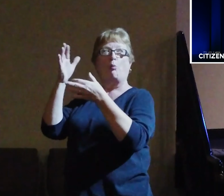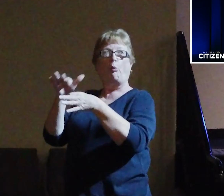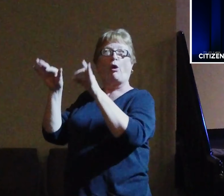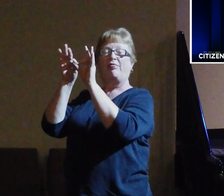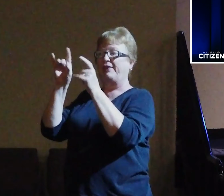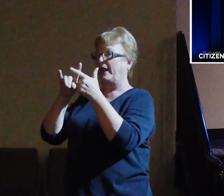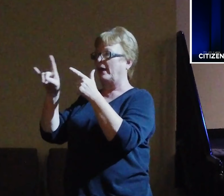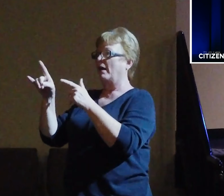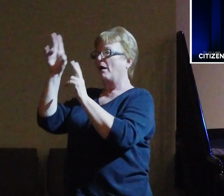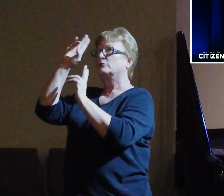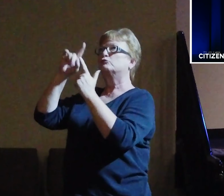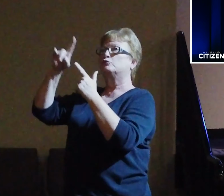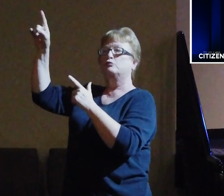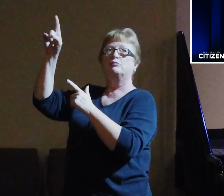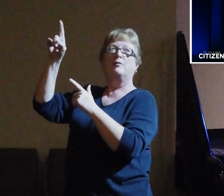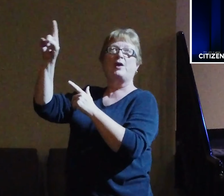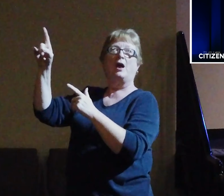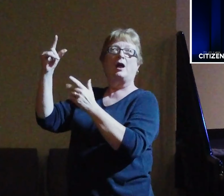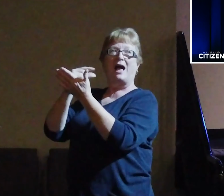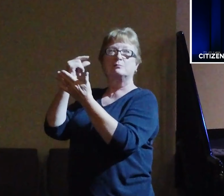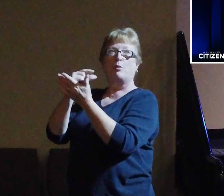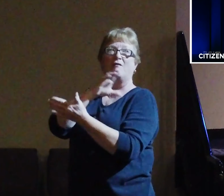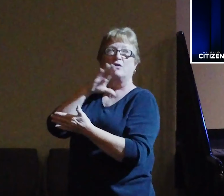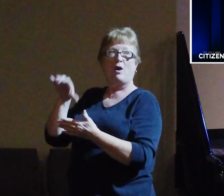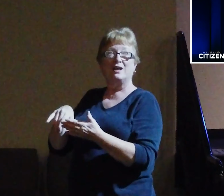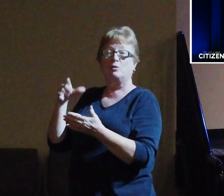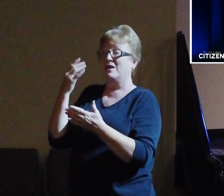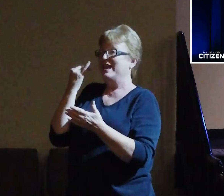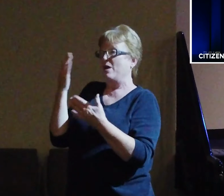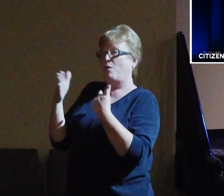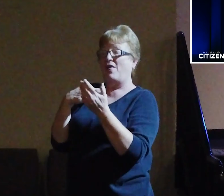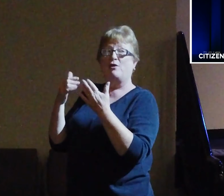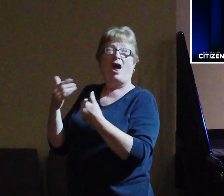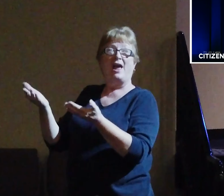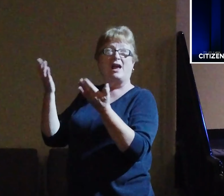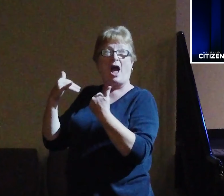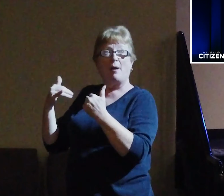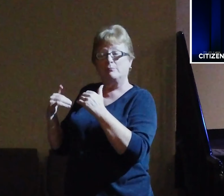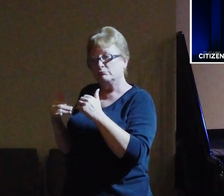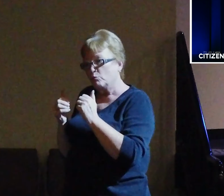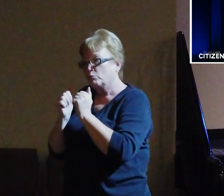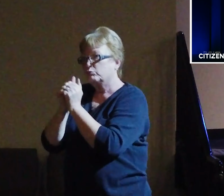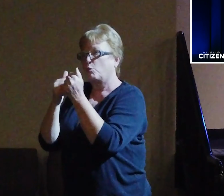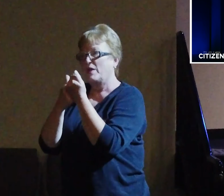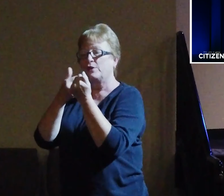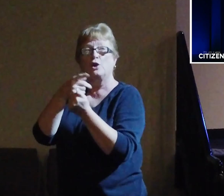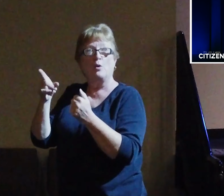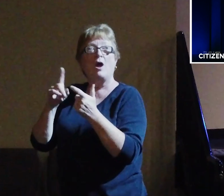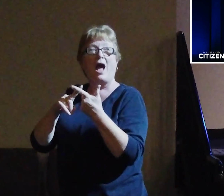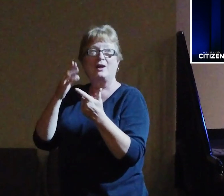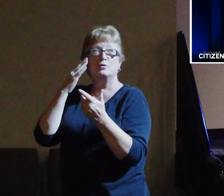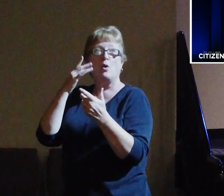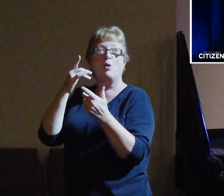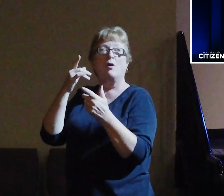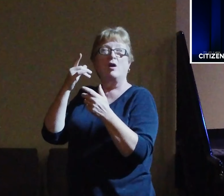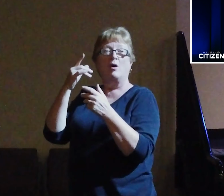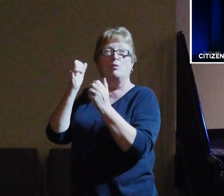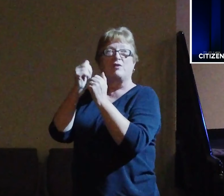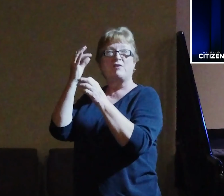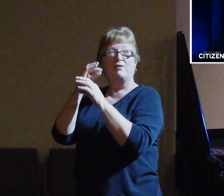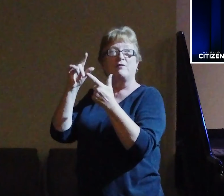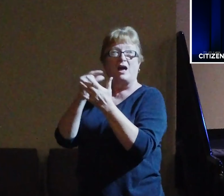so that whether I come and see you or am absent, I may hear of you that you are standing firm in one spirit, with